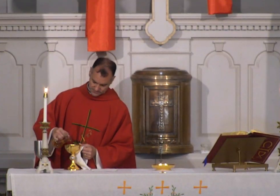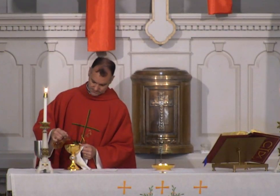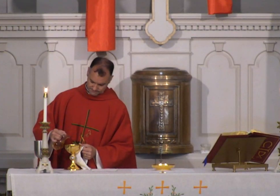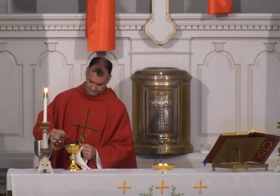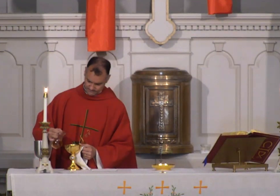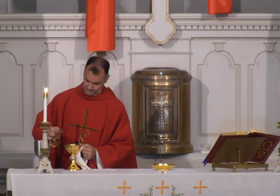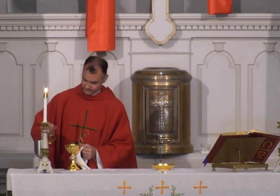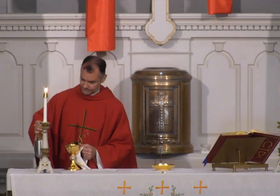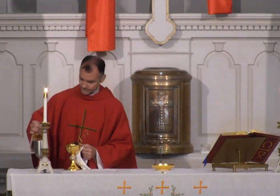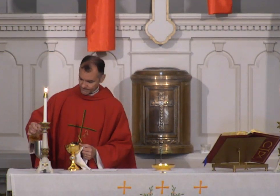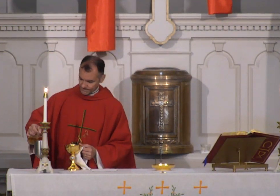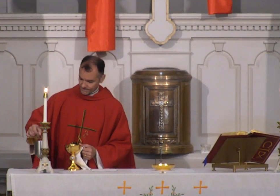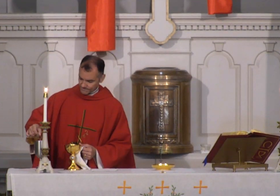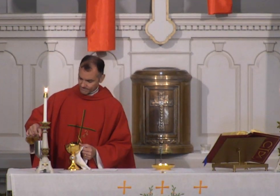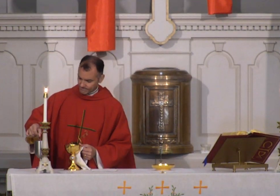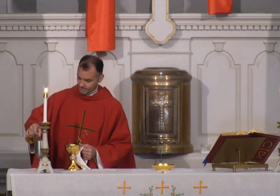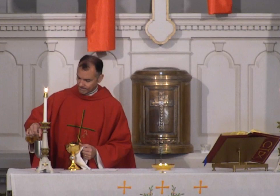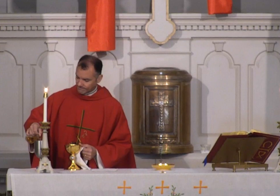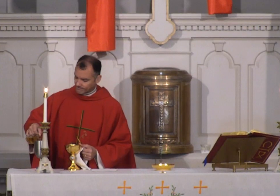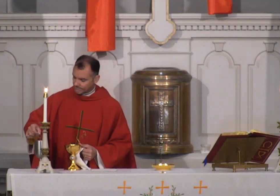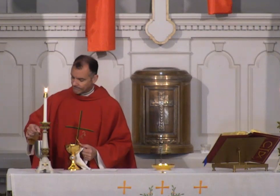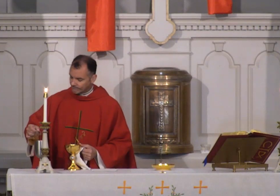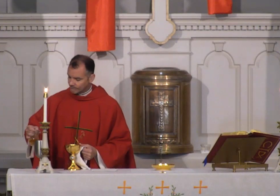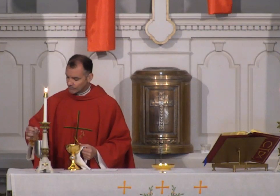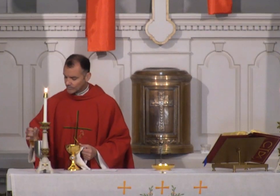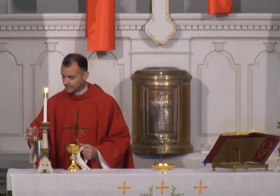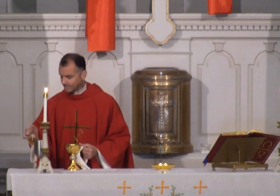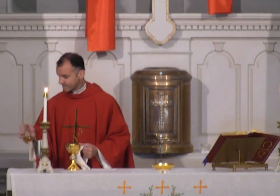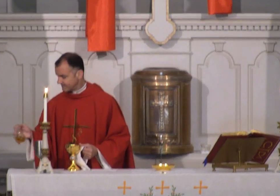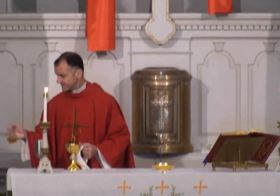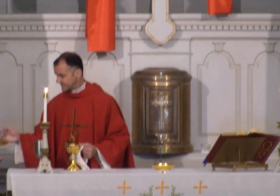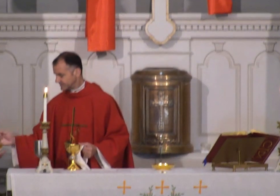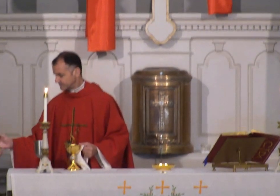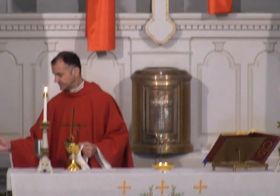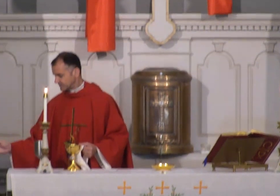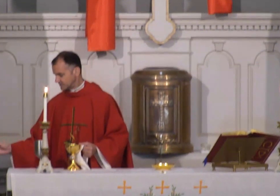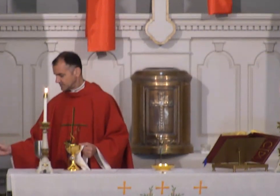Tu septi formis munere,